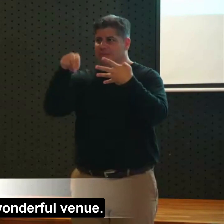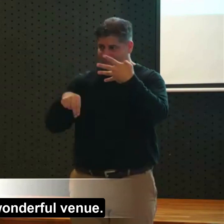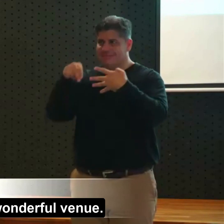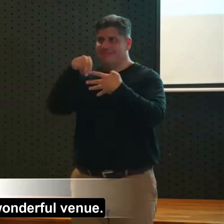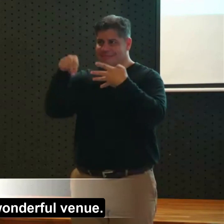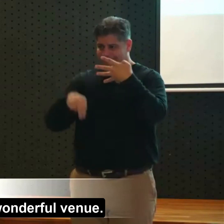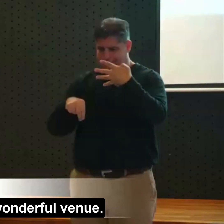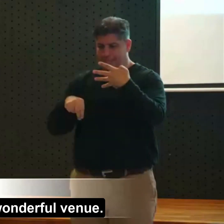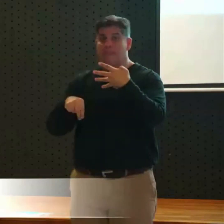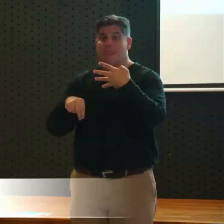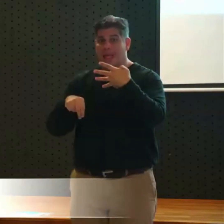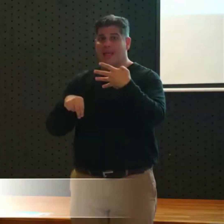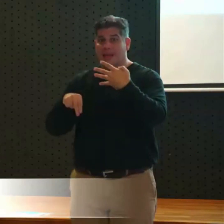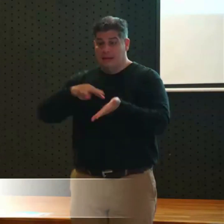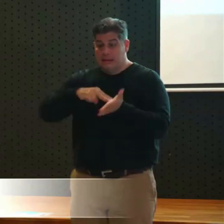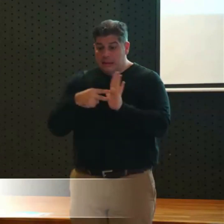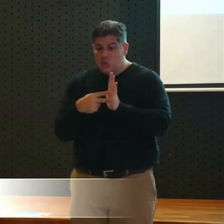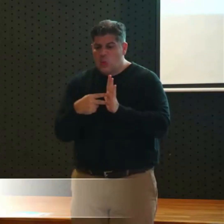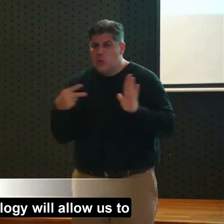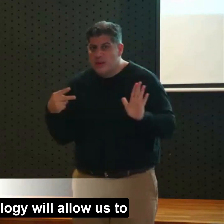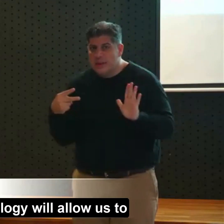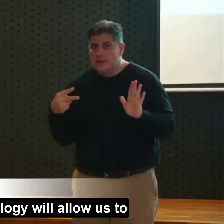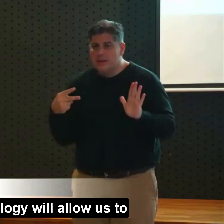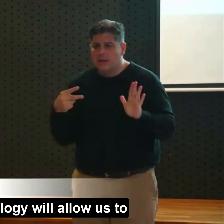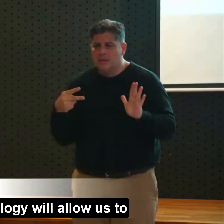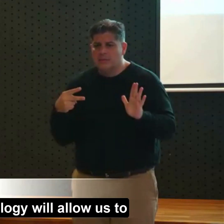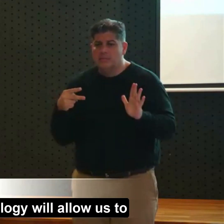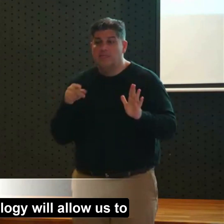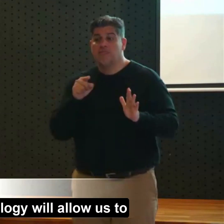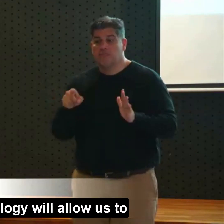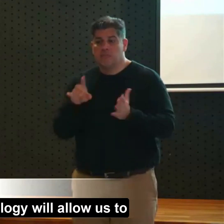in this wonderful venue.